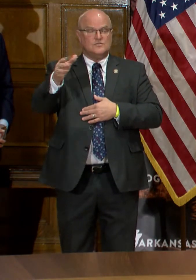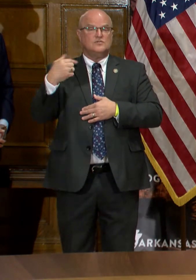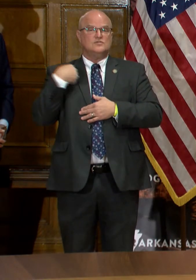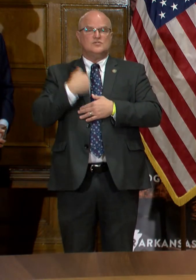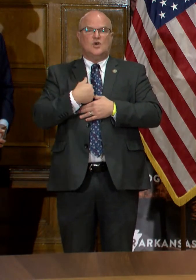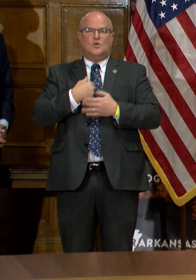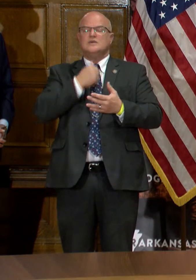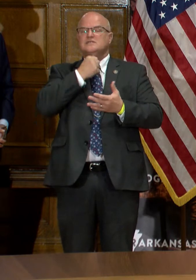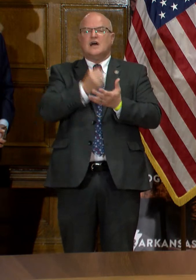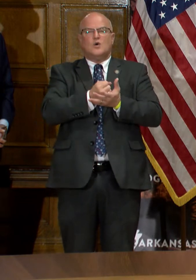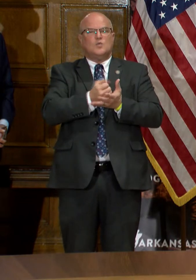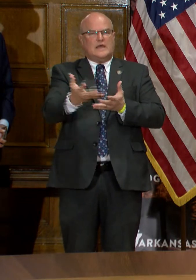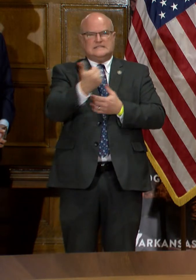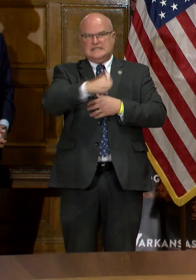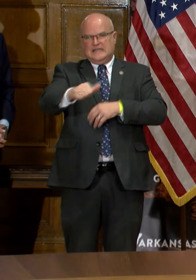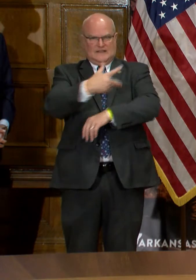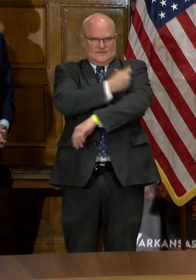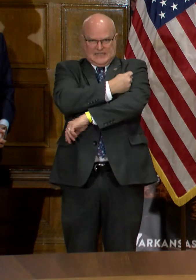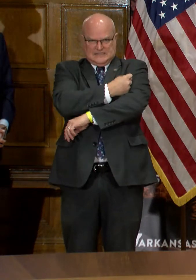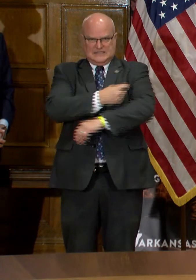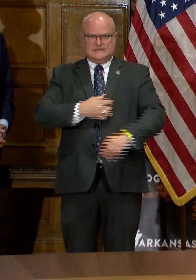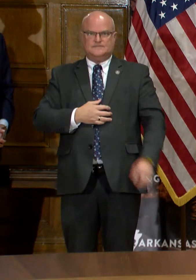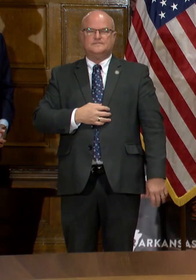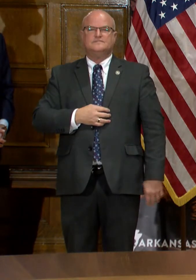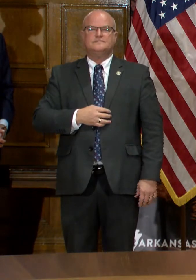we waste no drop of this vaccine.